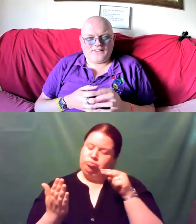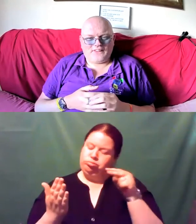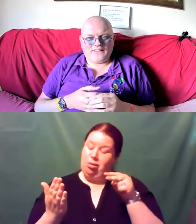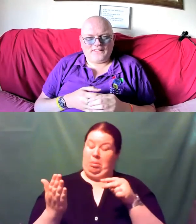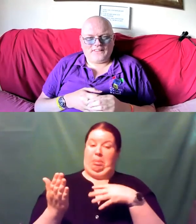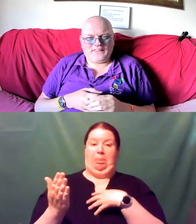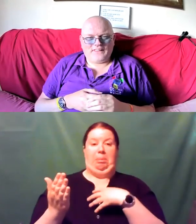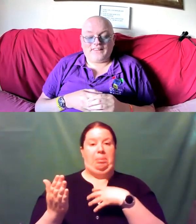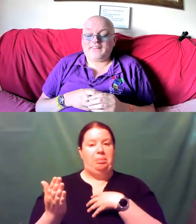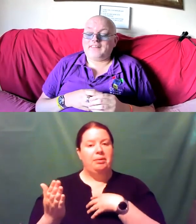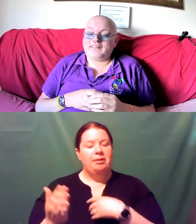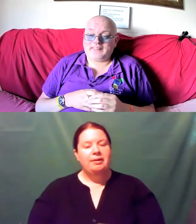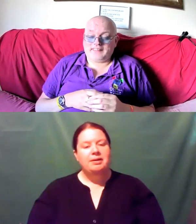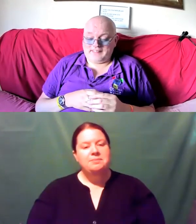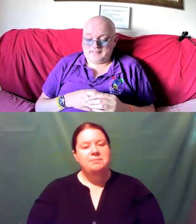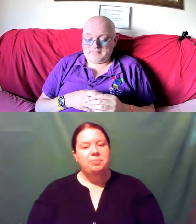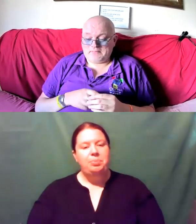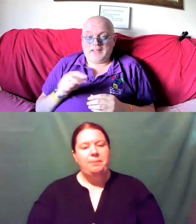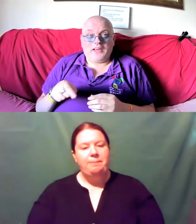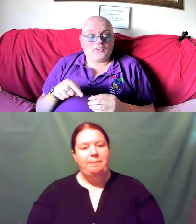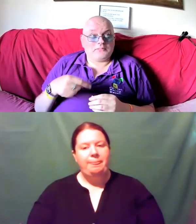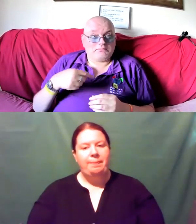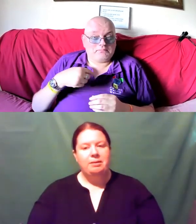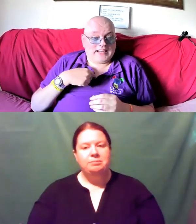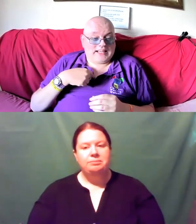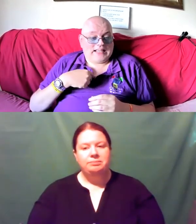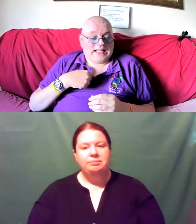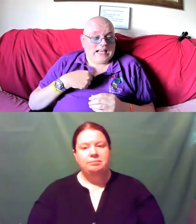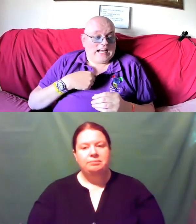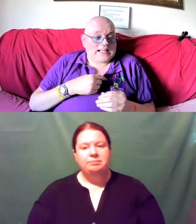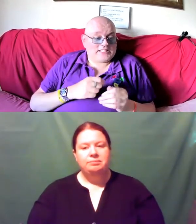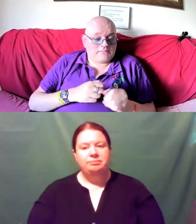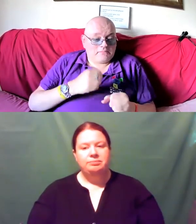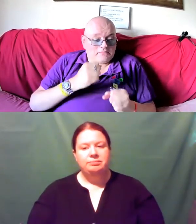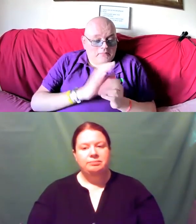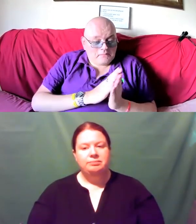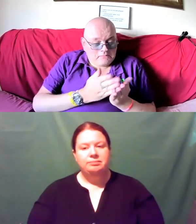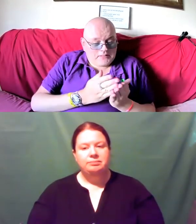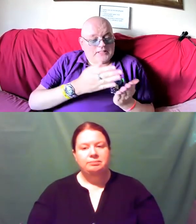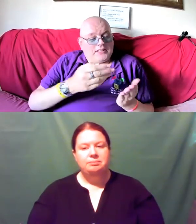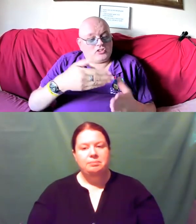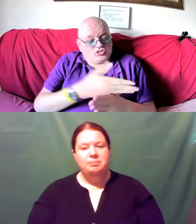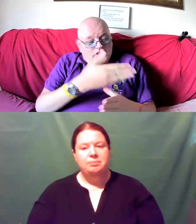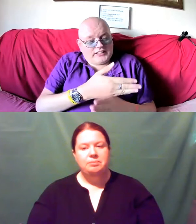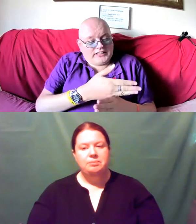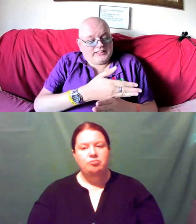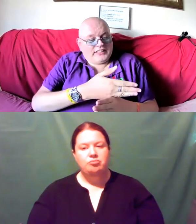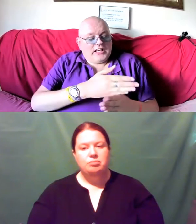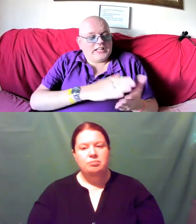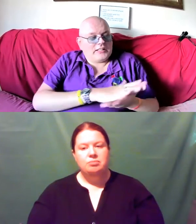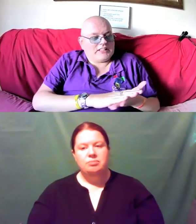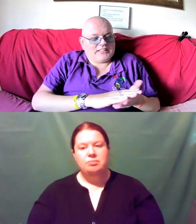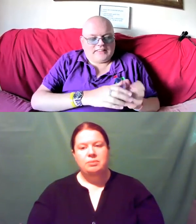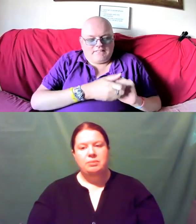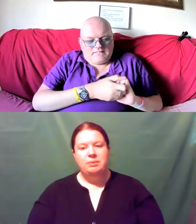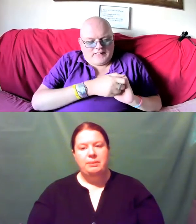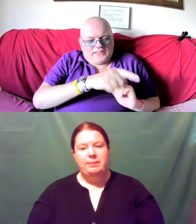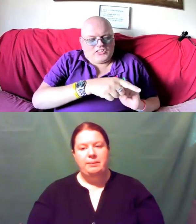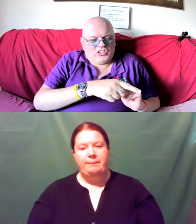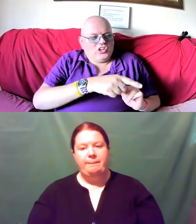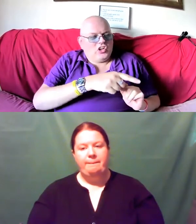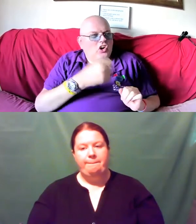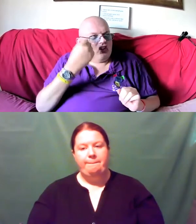before. Yeah, so because I'd done a little bit of media training when I came to Liverpool, I had colleagues who understood these things. So I thought that if we are going